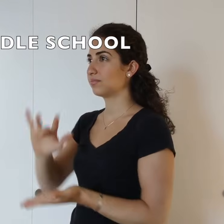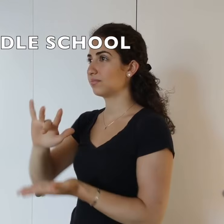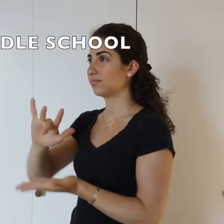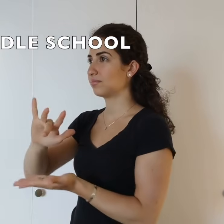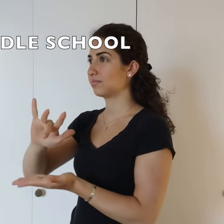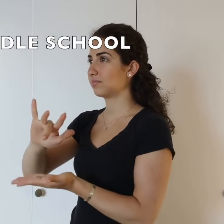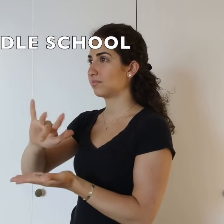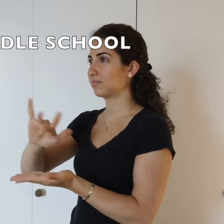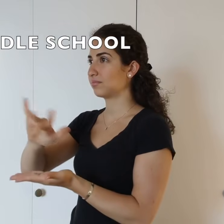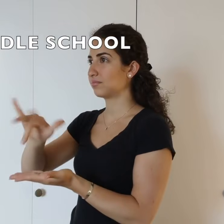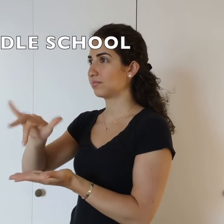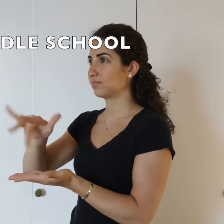This is middle,